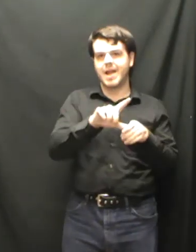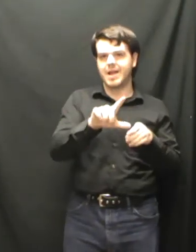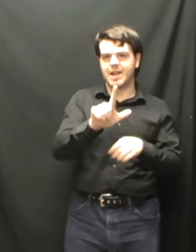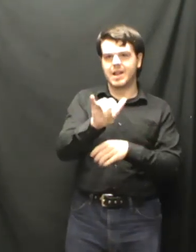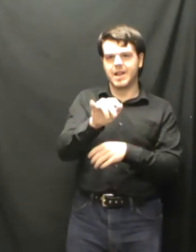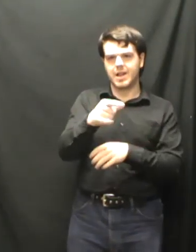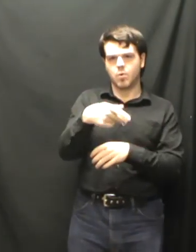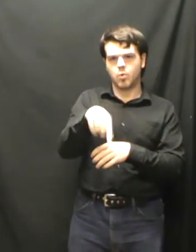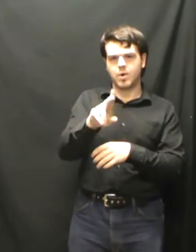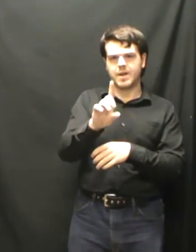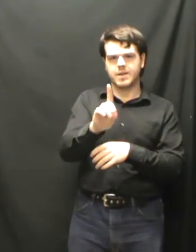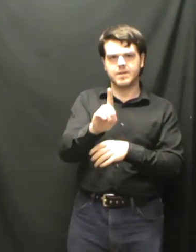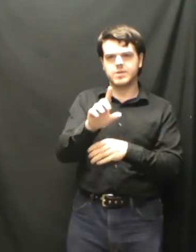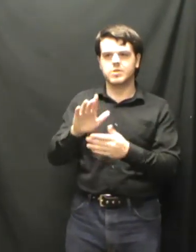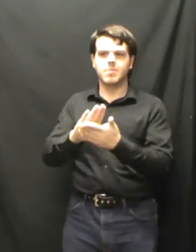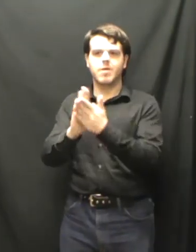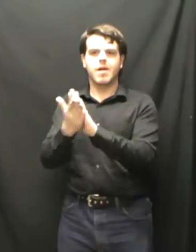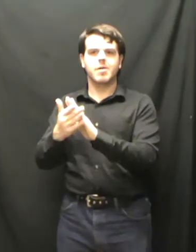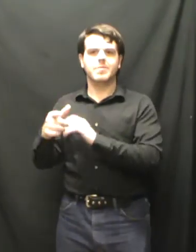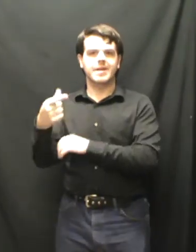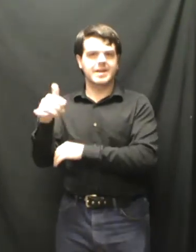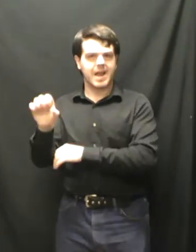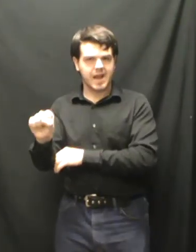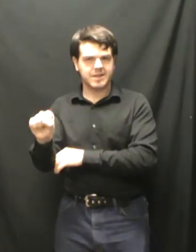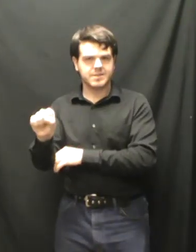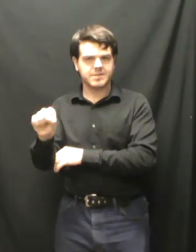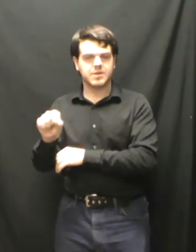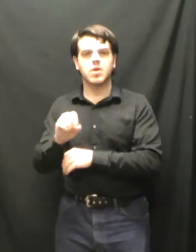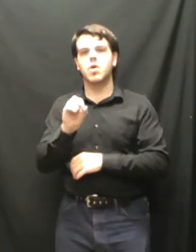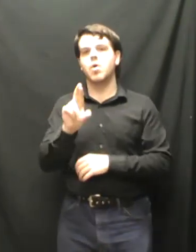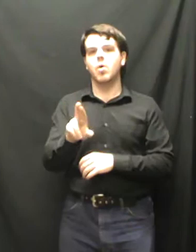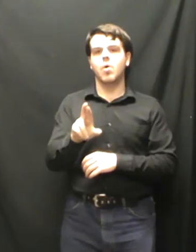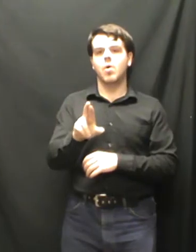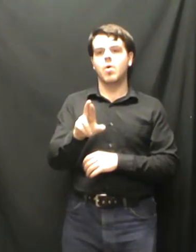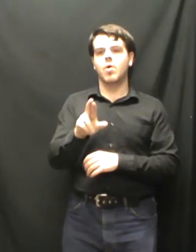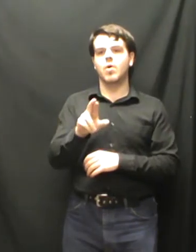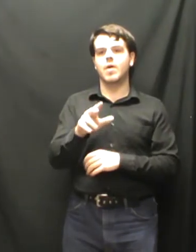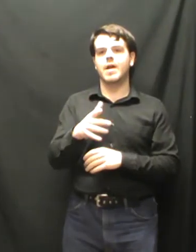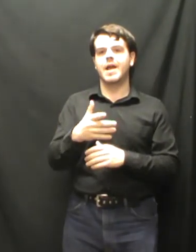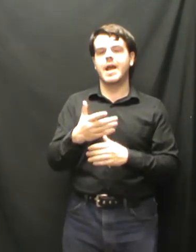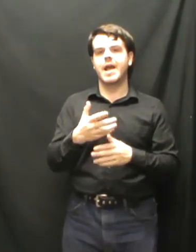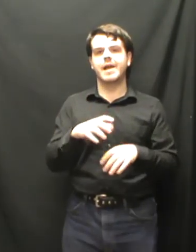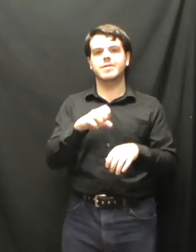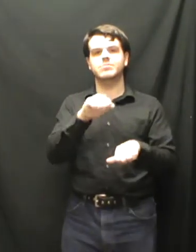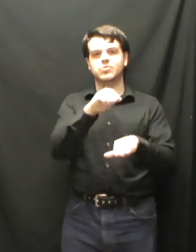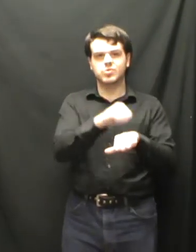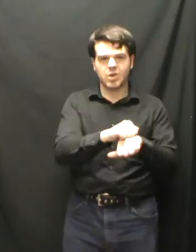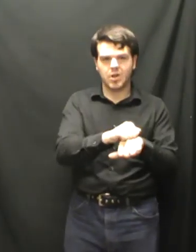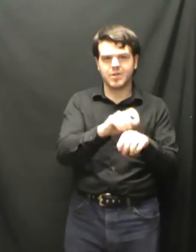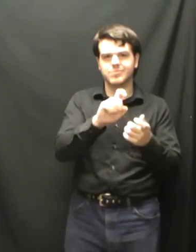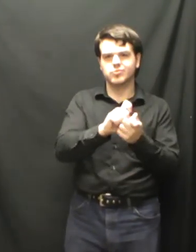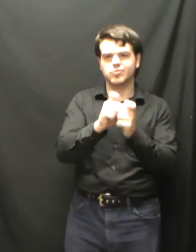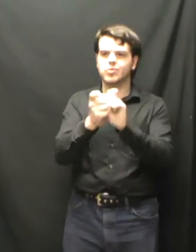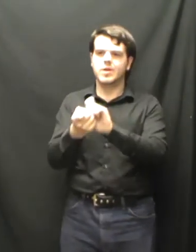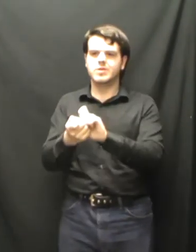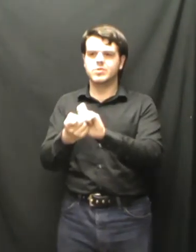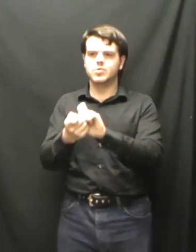solid to a liquid, that's its the temperature at that point is called the melting point. Now, all of these are the properties